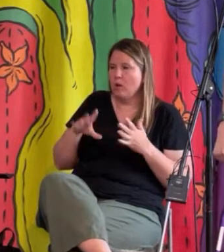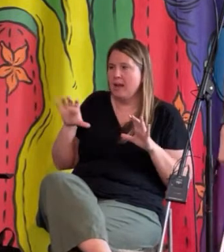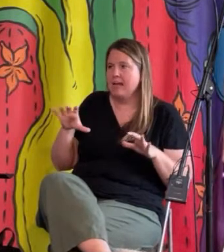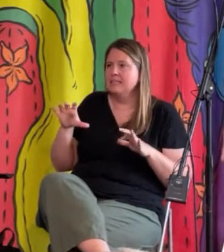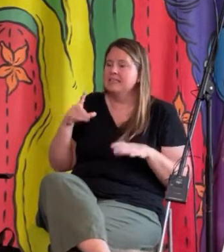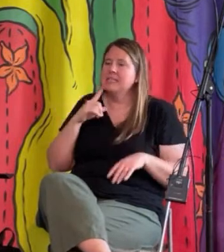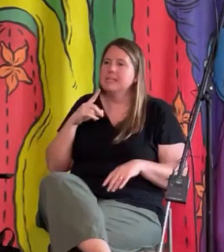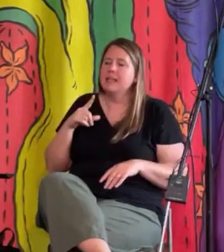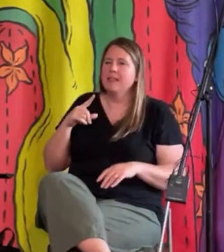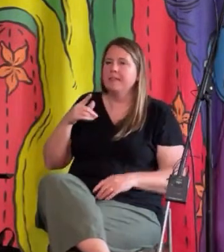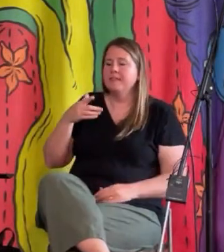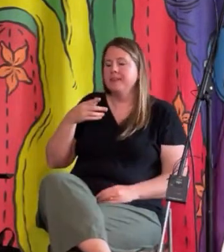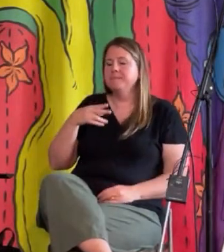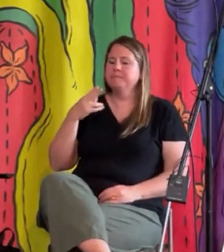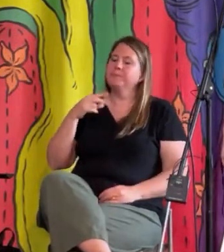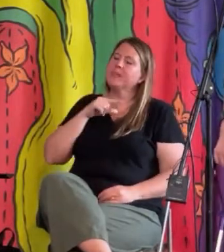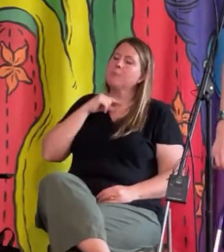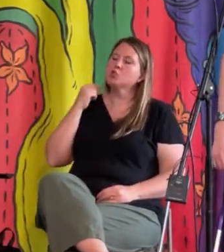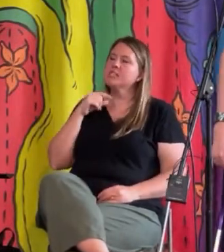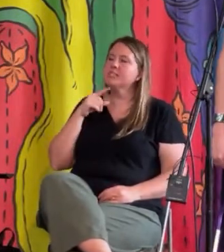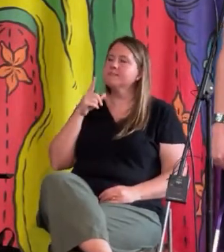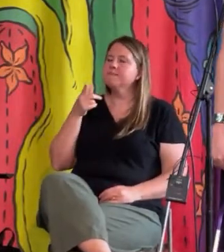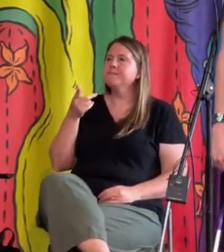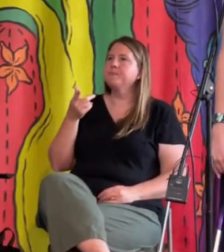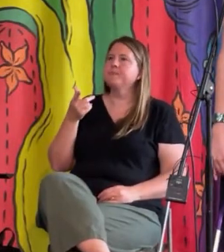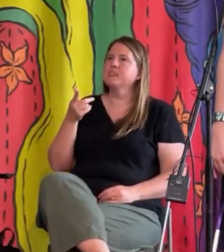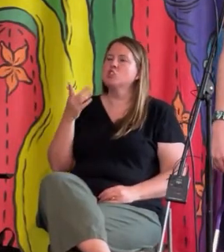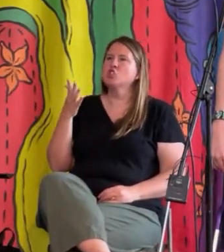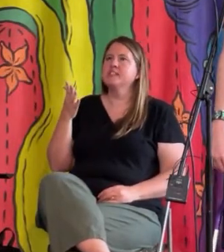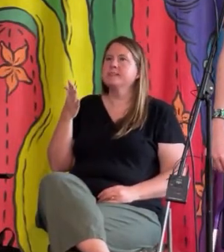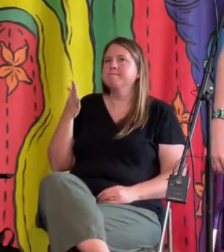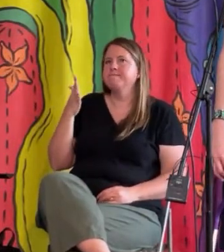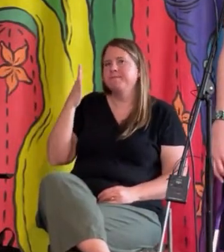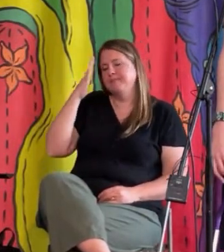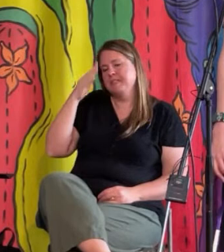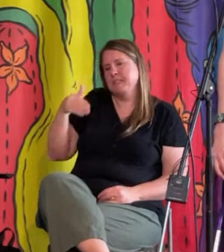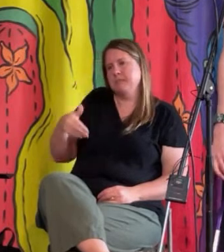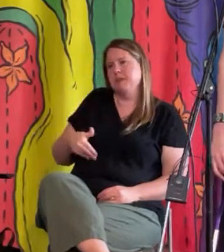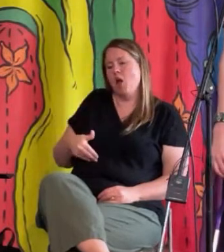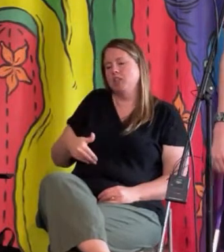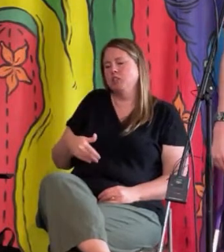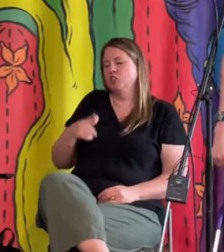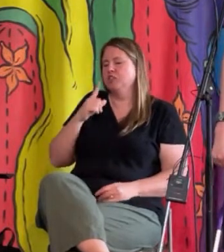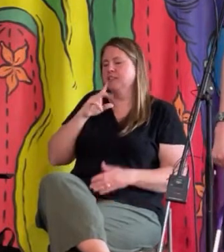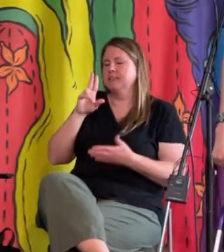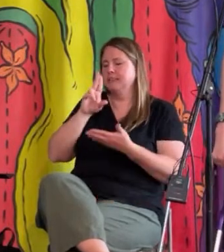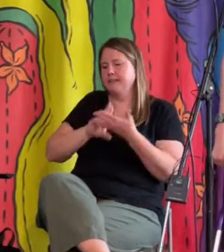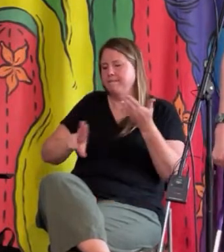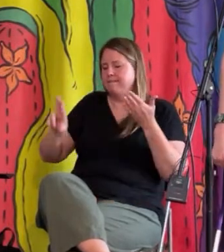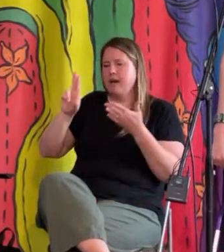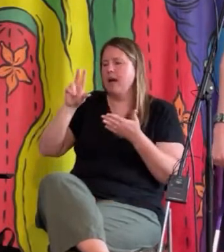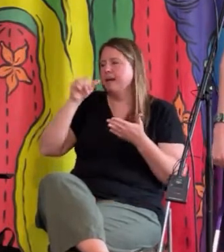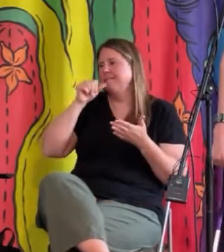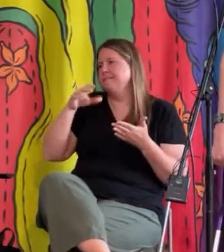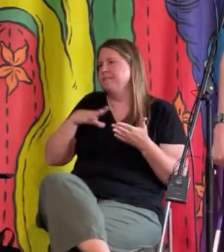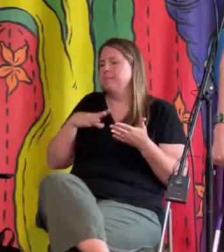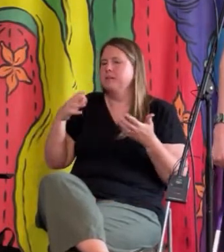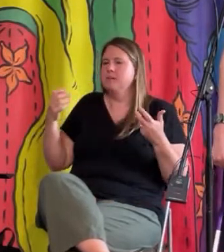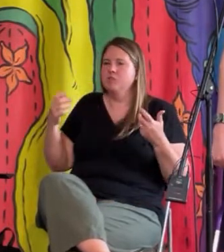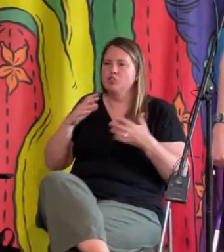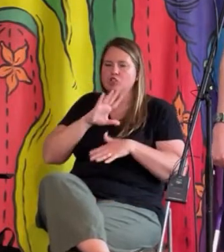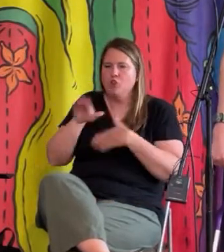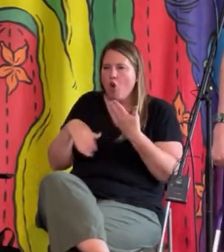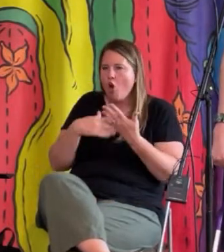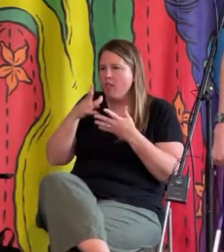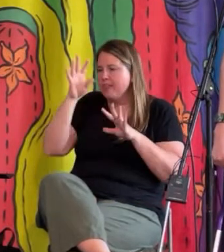High Priestess is, she's the subconscious, she's the divine feminine, she's all that is unknown, she's all that's